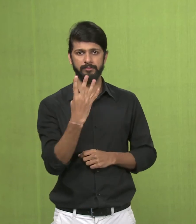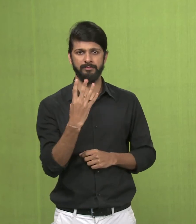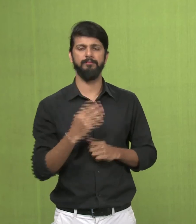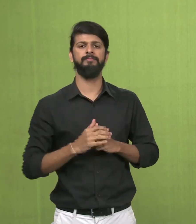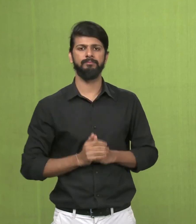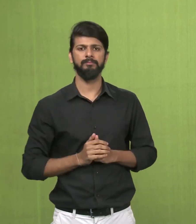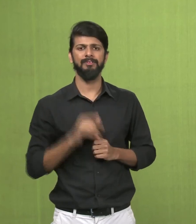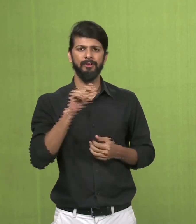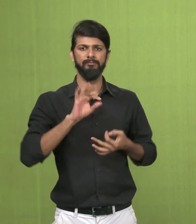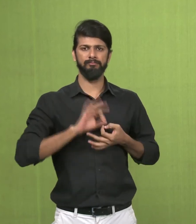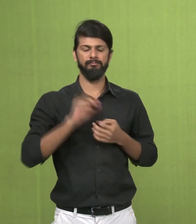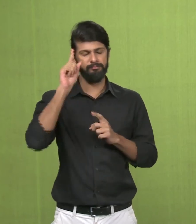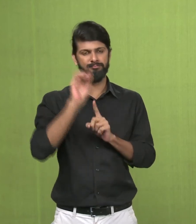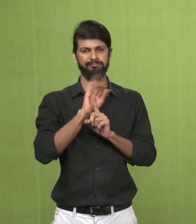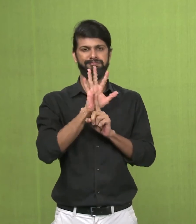Question number 4.